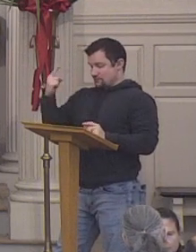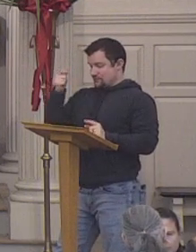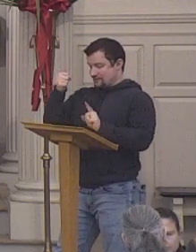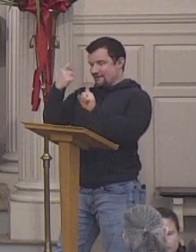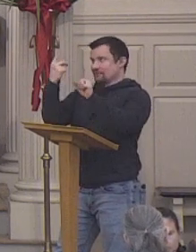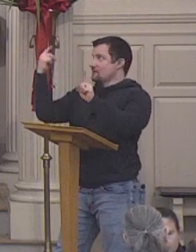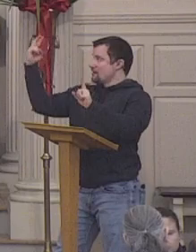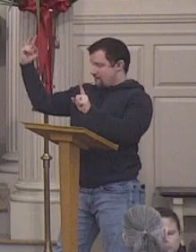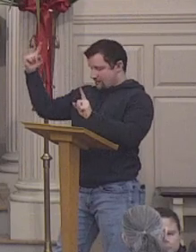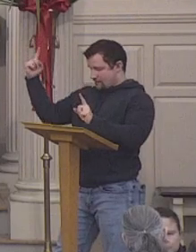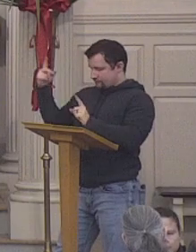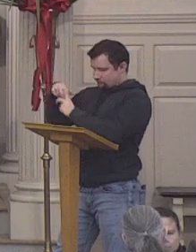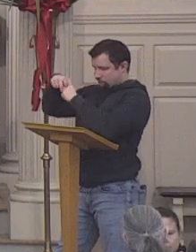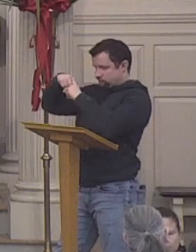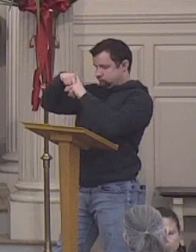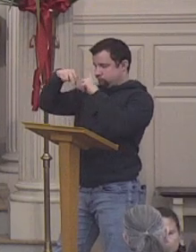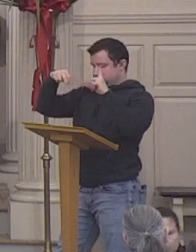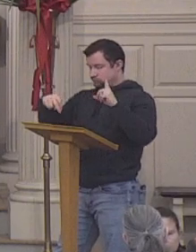believe."